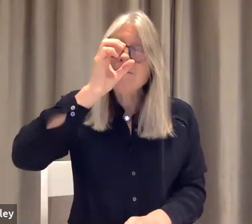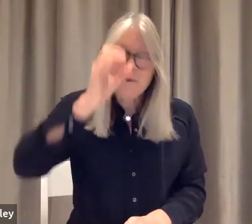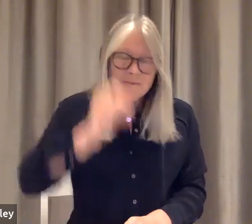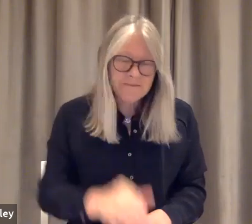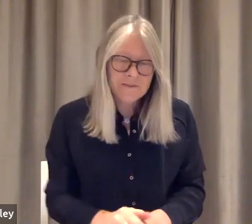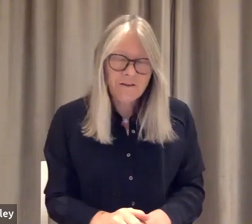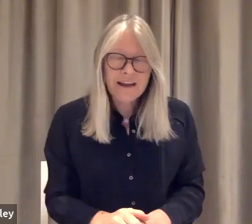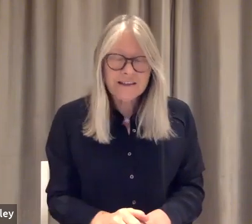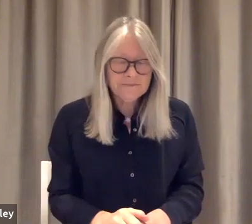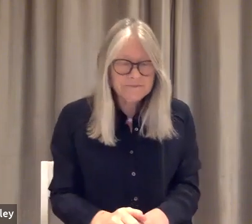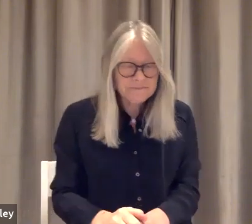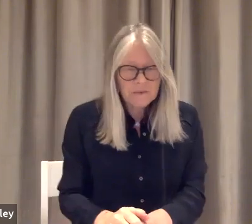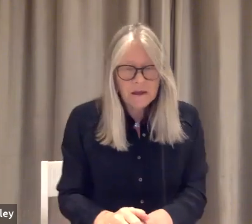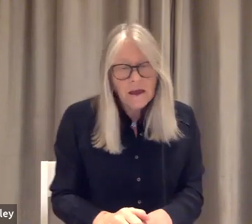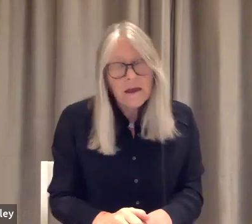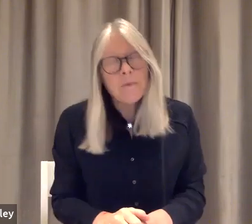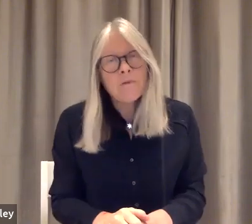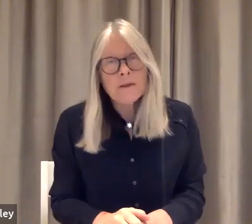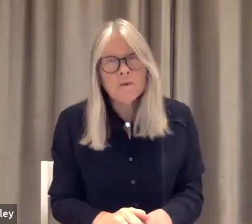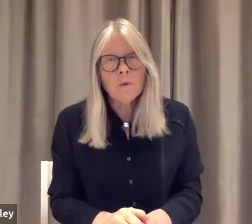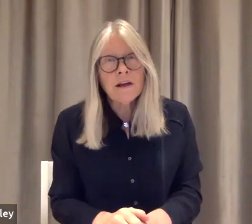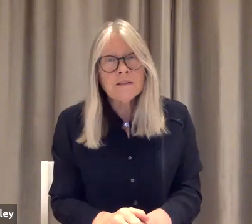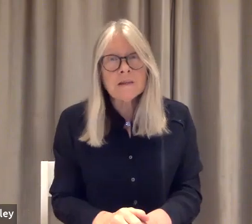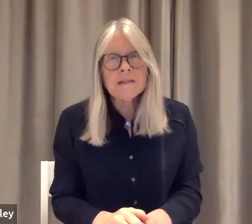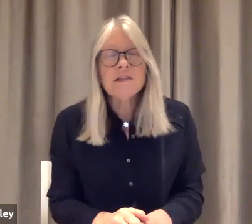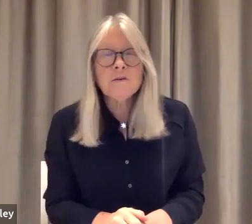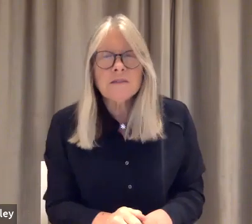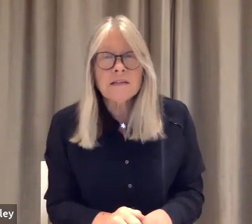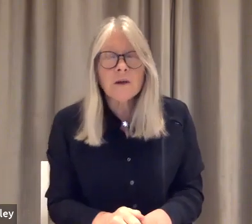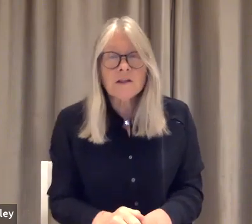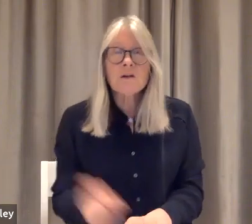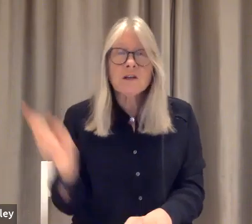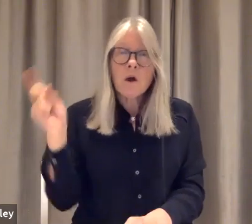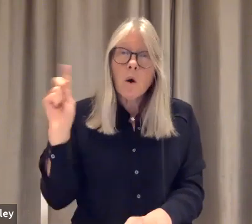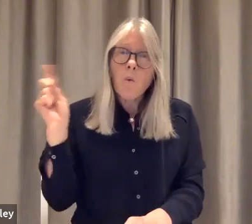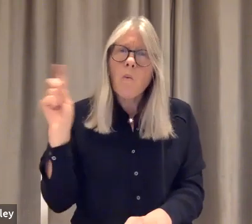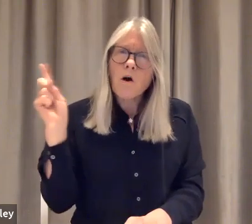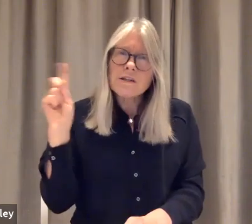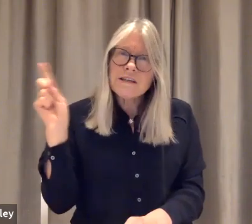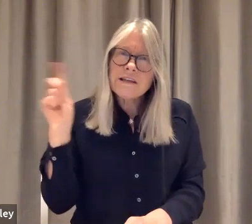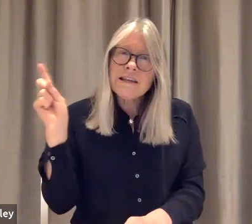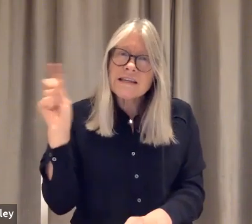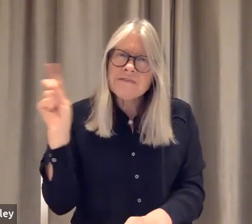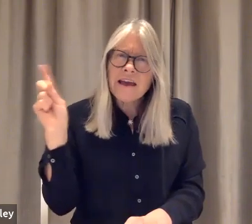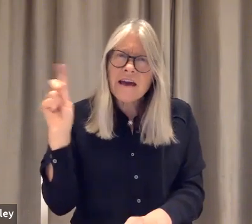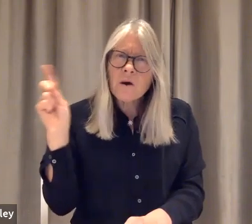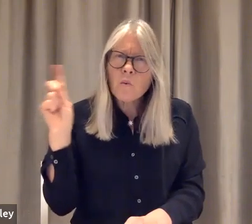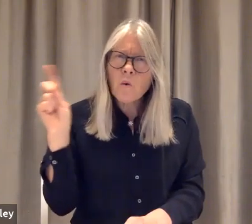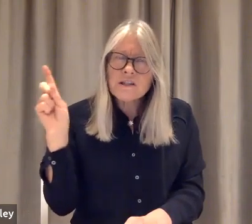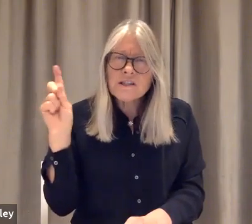more. Great. A couple of question words, we tend to use these quite a lot. What? Index finger, what. So sort